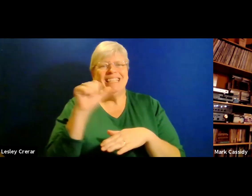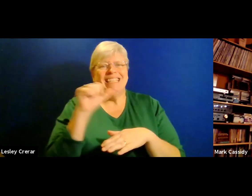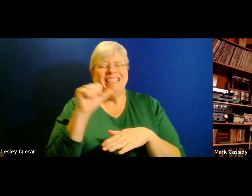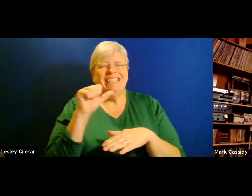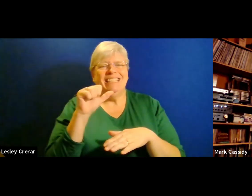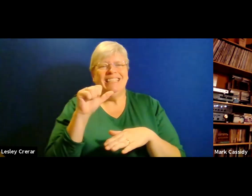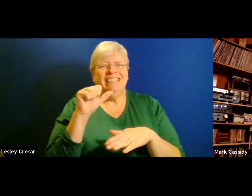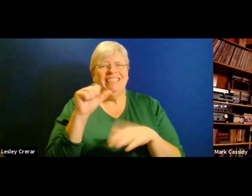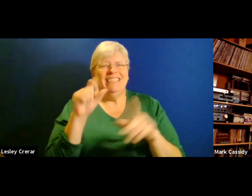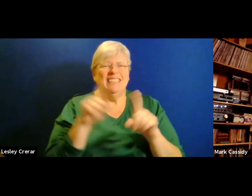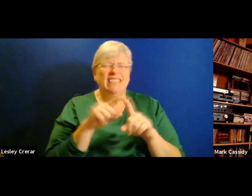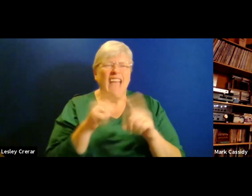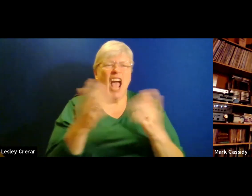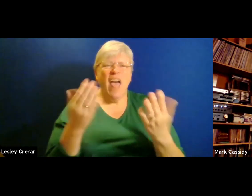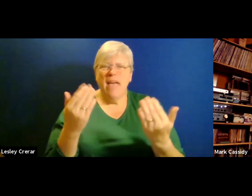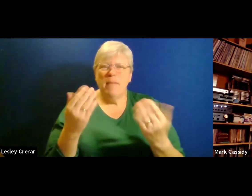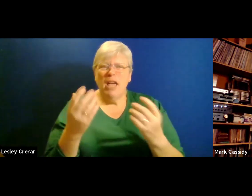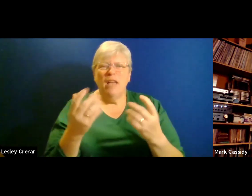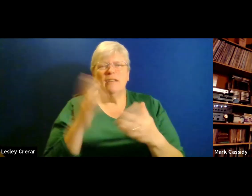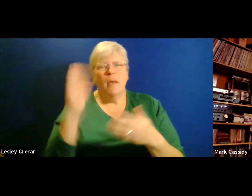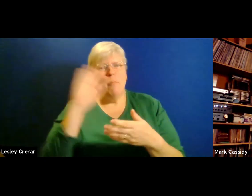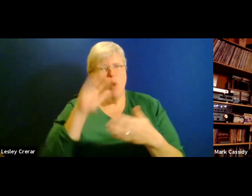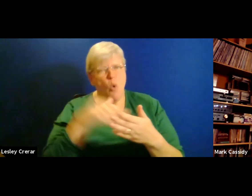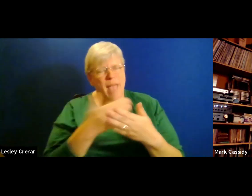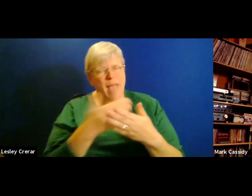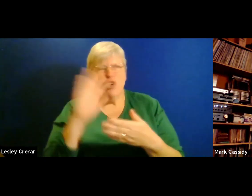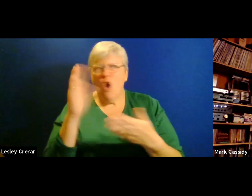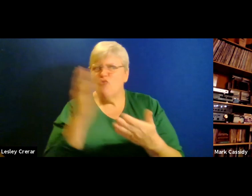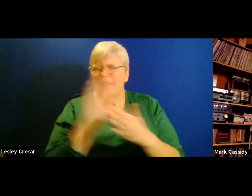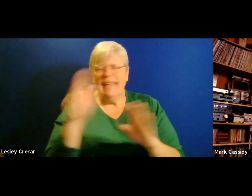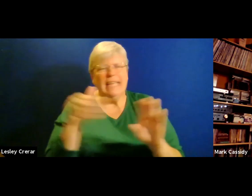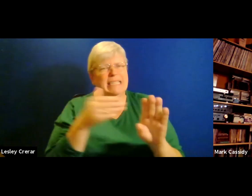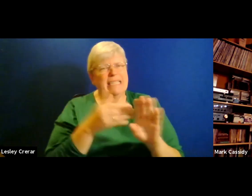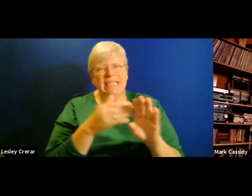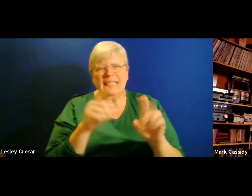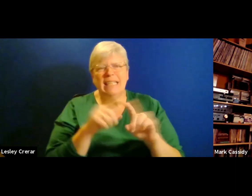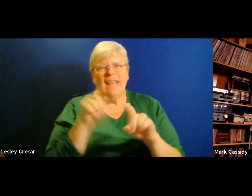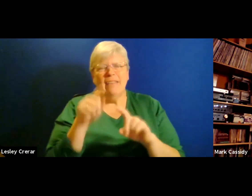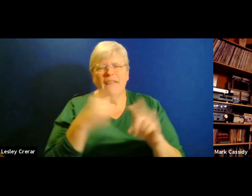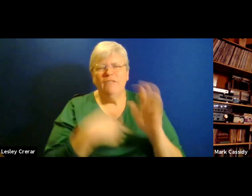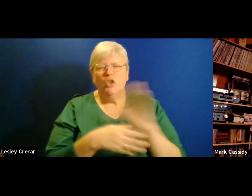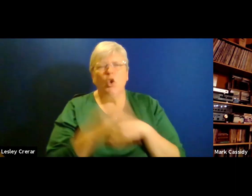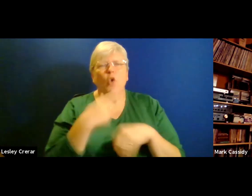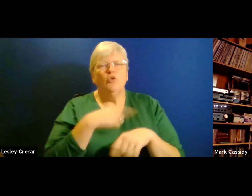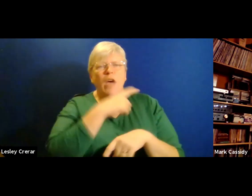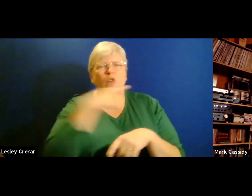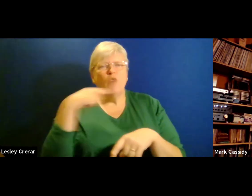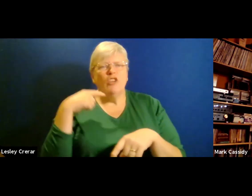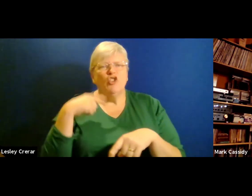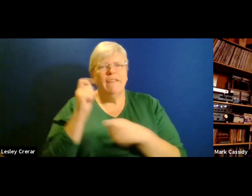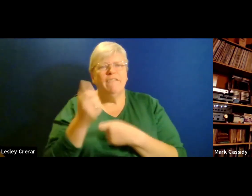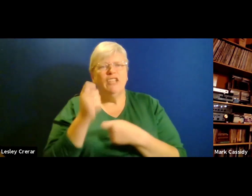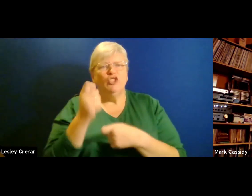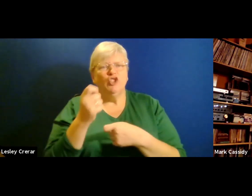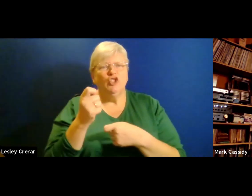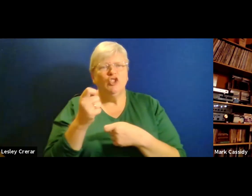kind of a climate poem, although it wasn't intended that way. If you go to a Russian fishing village on the White